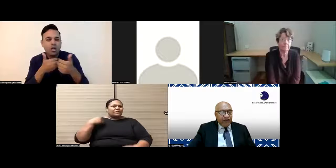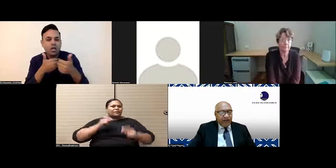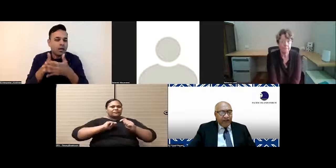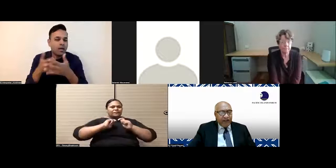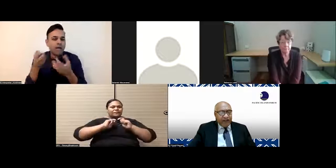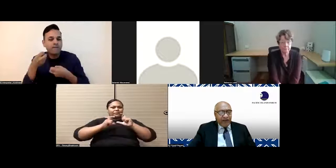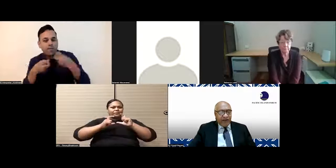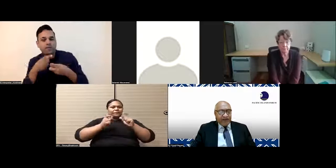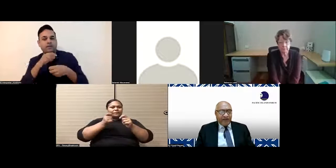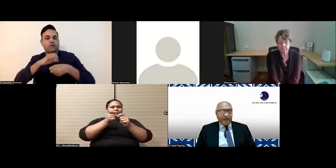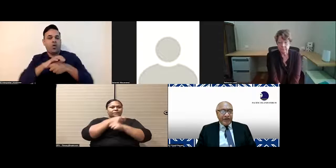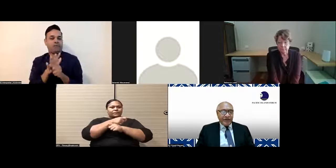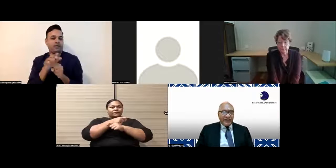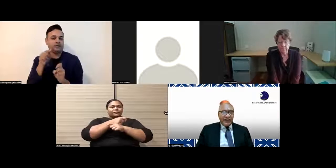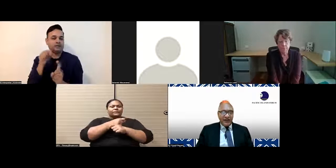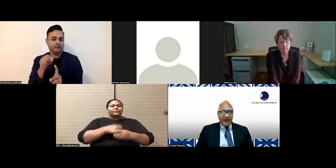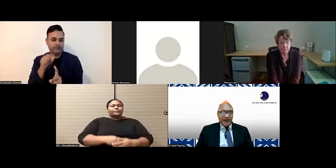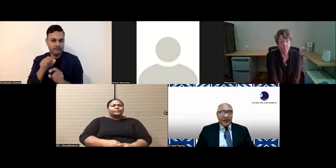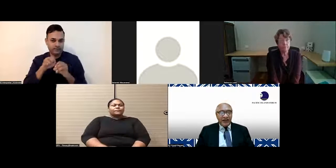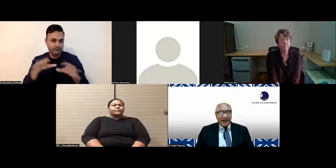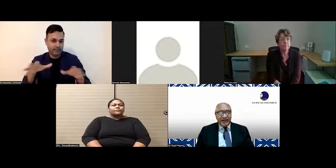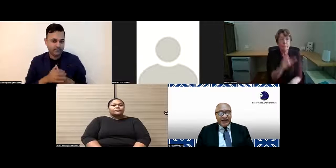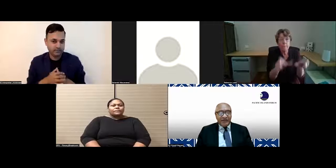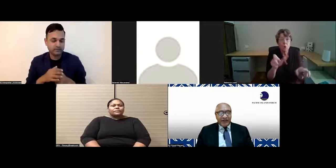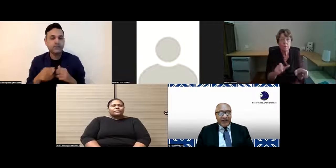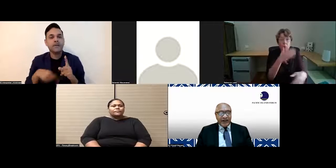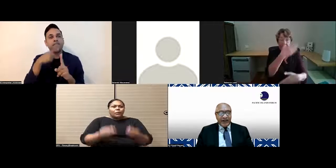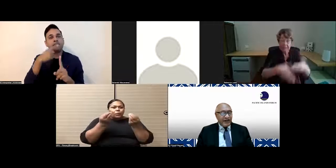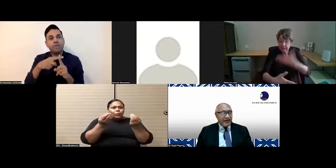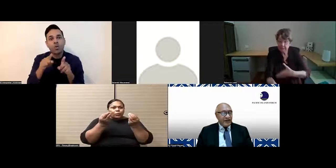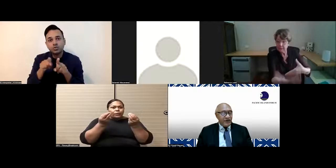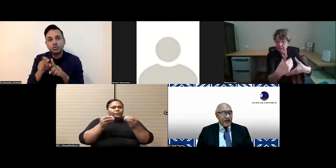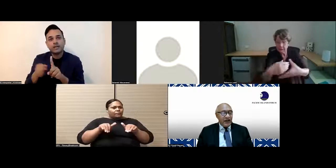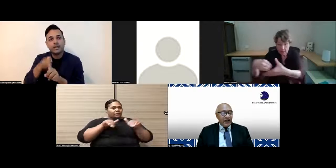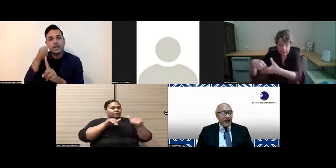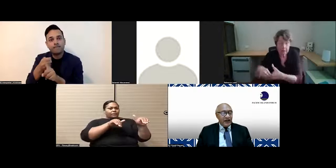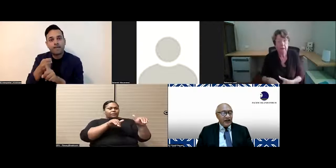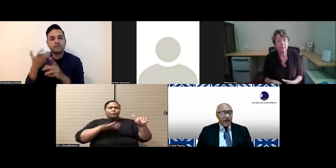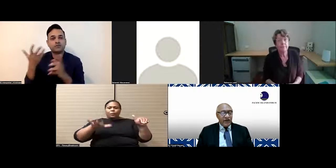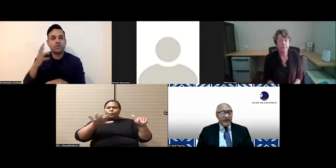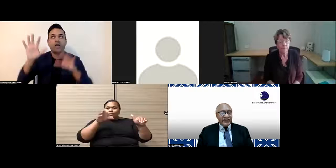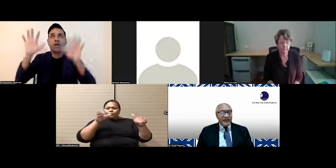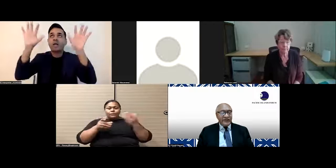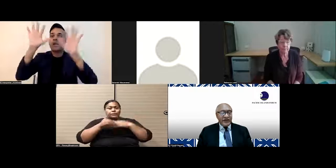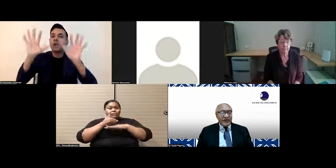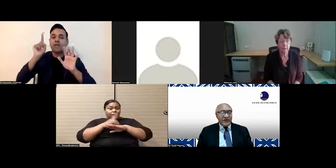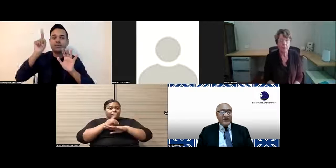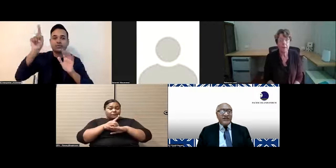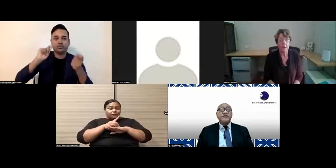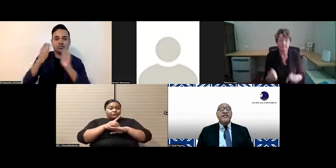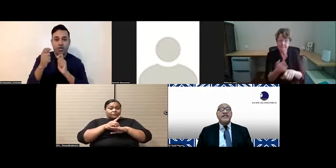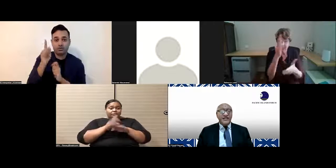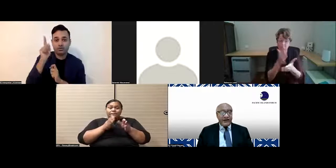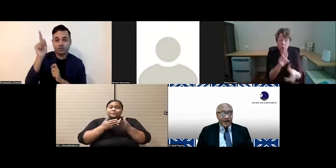The meaningful participation of persons with disabilities in the process has ensured that the voices of persons